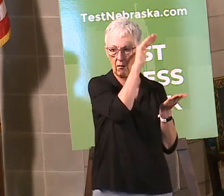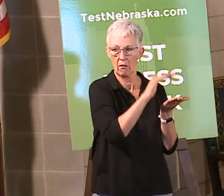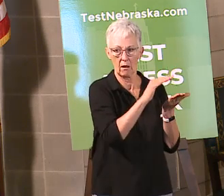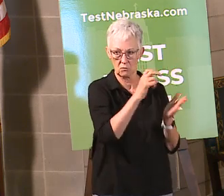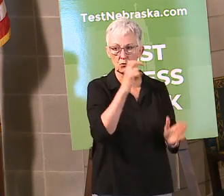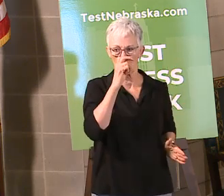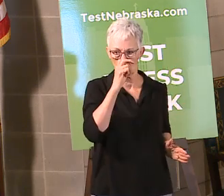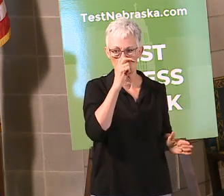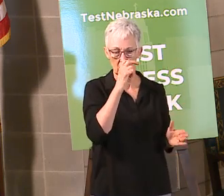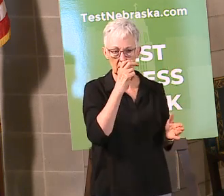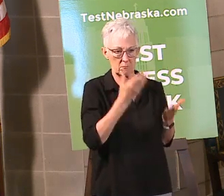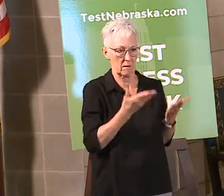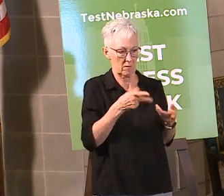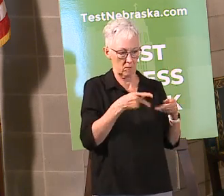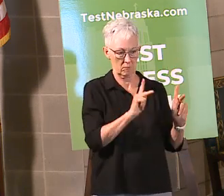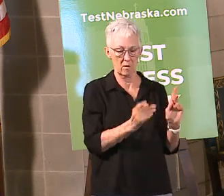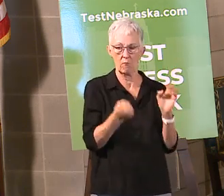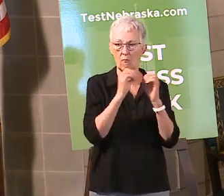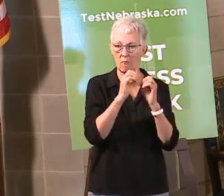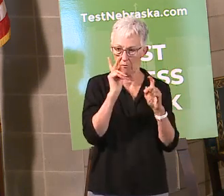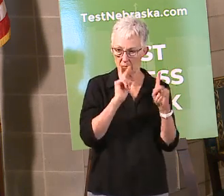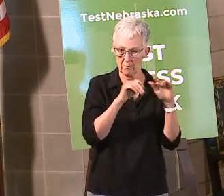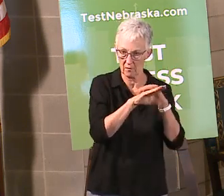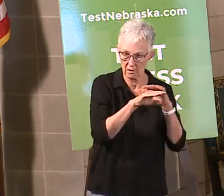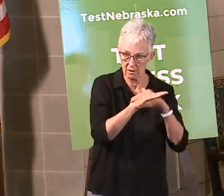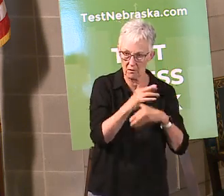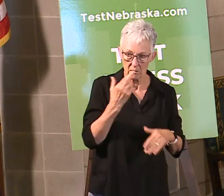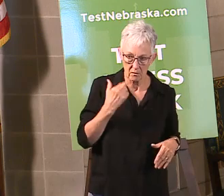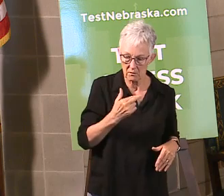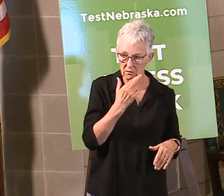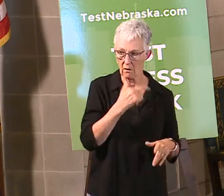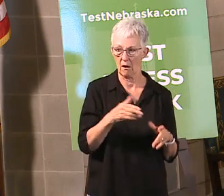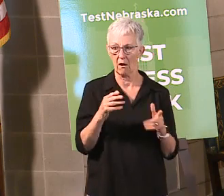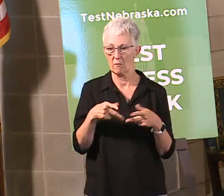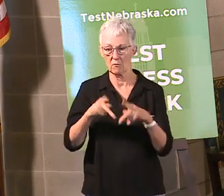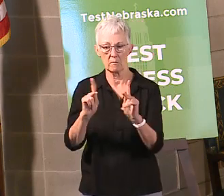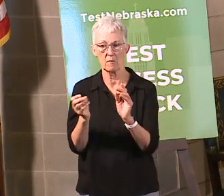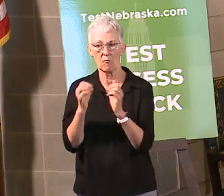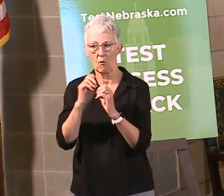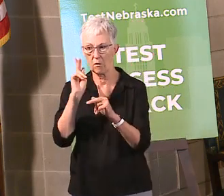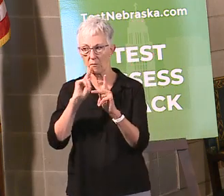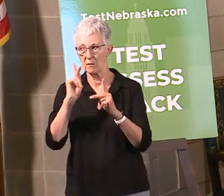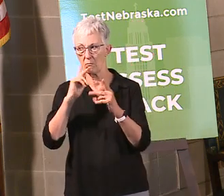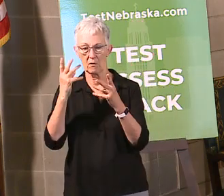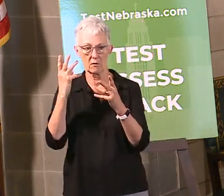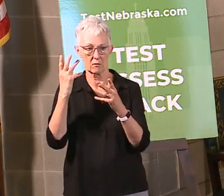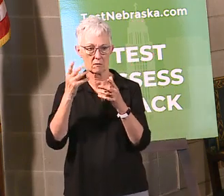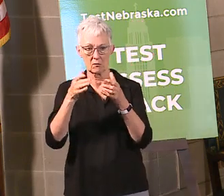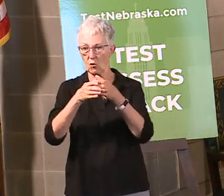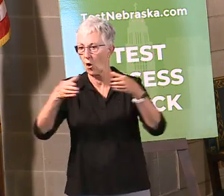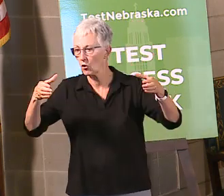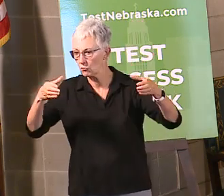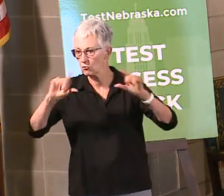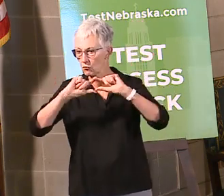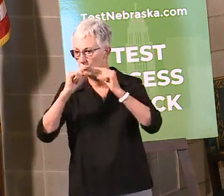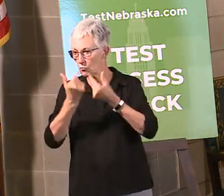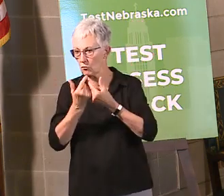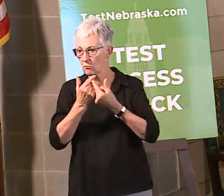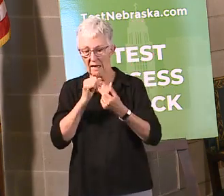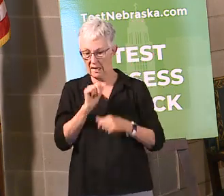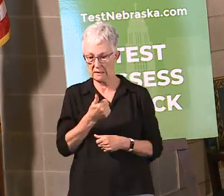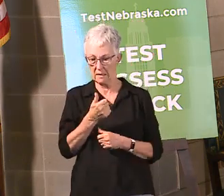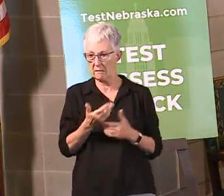Lexington where we moved people out. Certainly that's been true in Grand Island where we've moved people to be able to make sure we kept capacity there. And right now Grand Island's